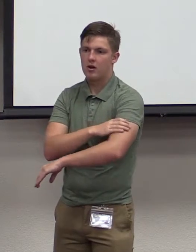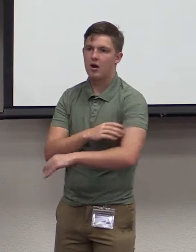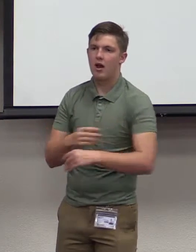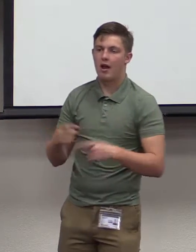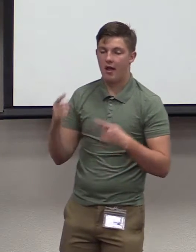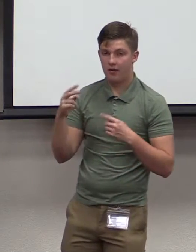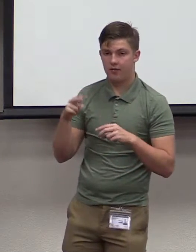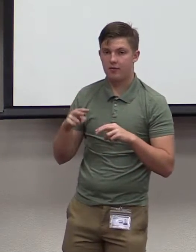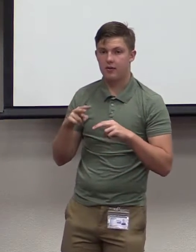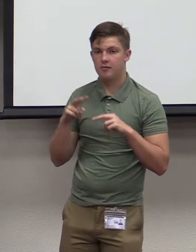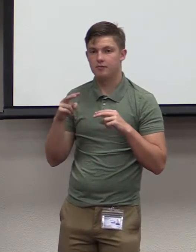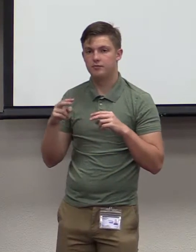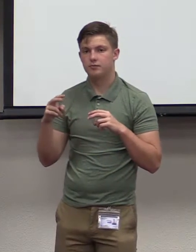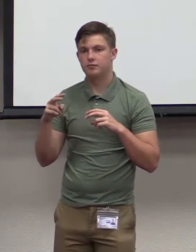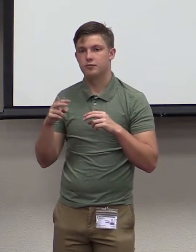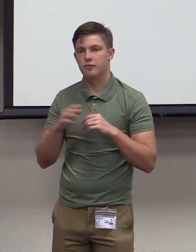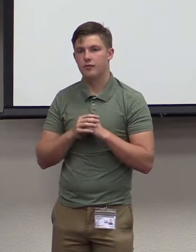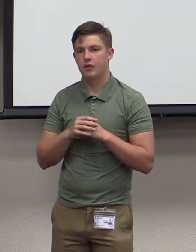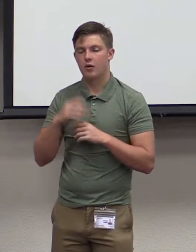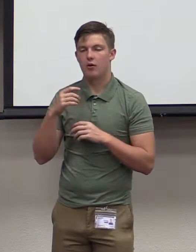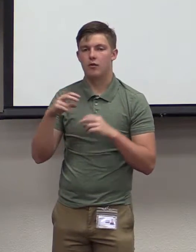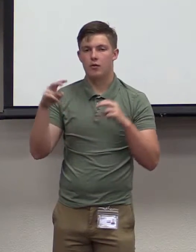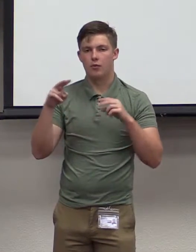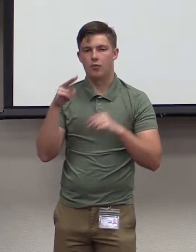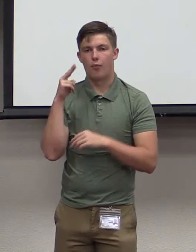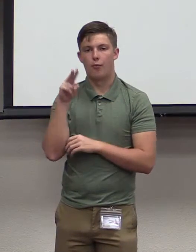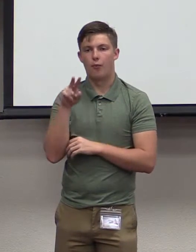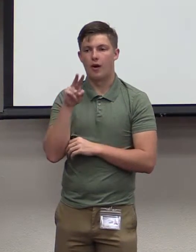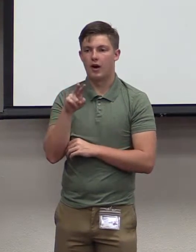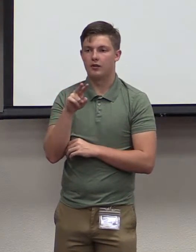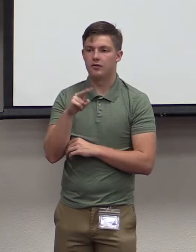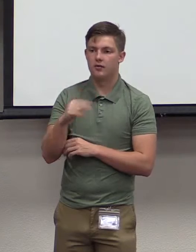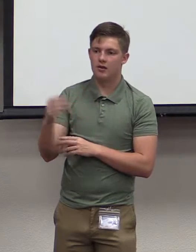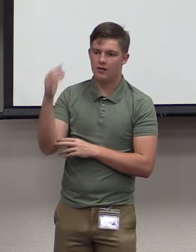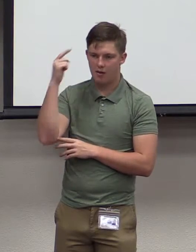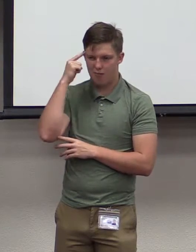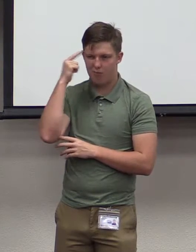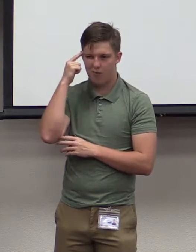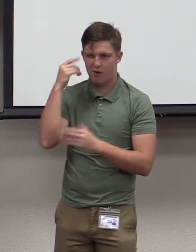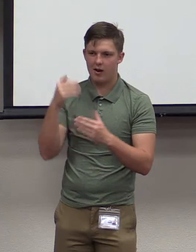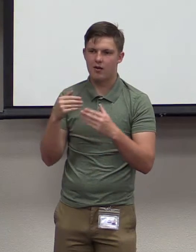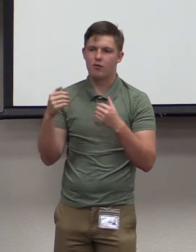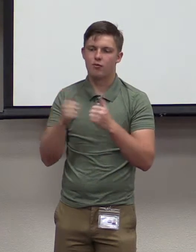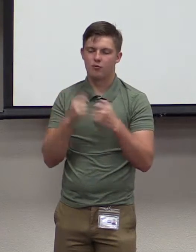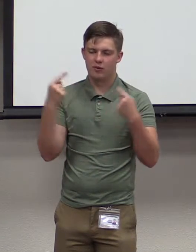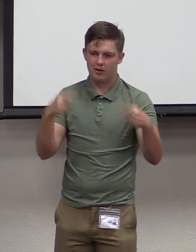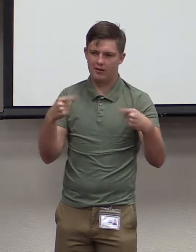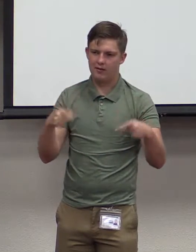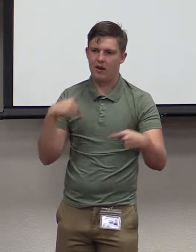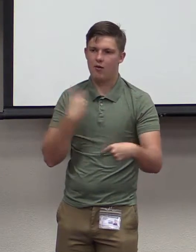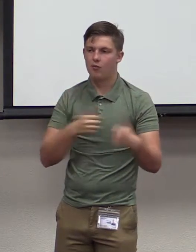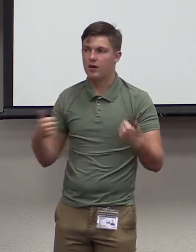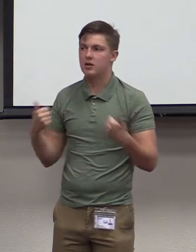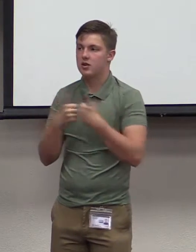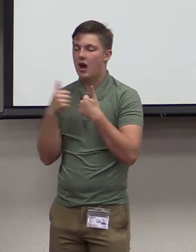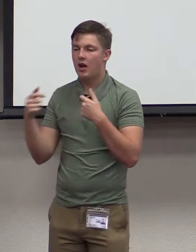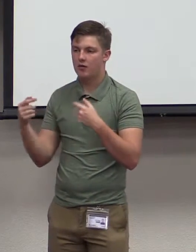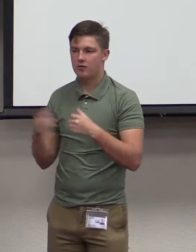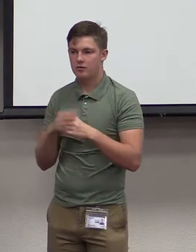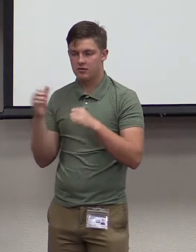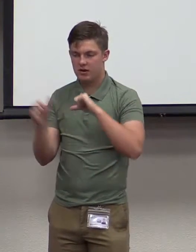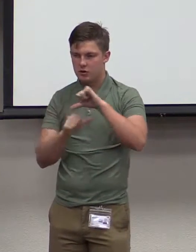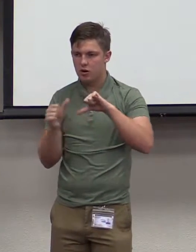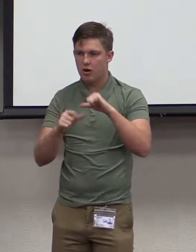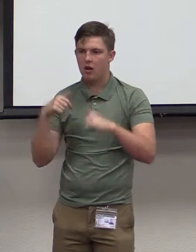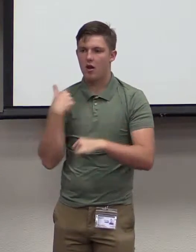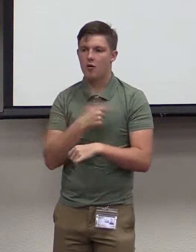behind arguing. And they found that as we begin to argue and as we challenge each other in arguing and